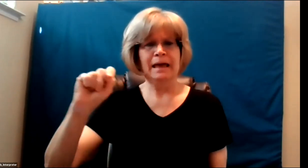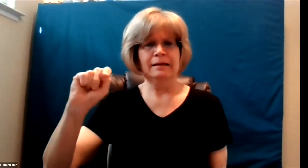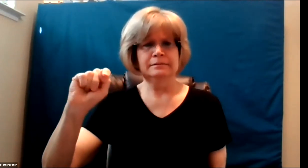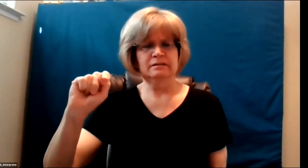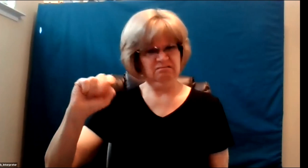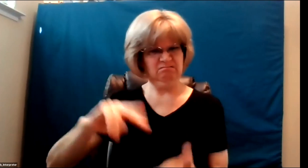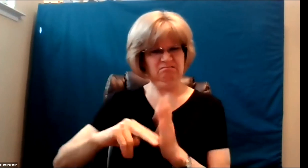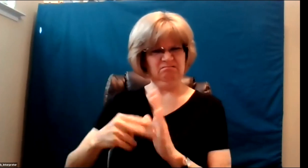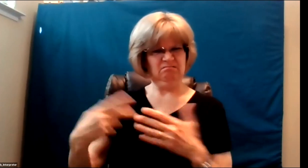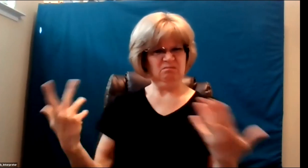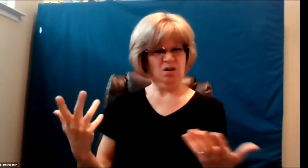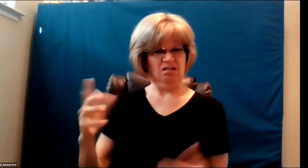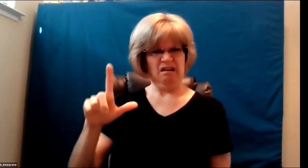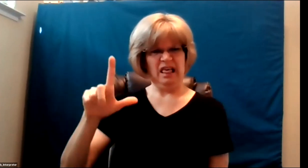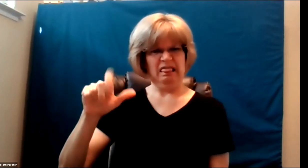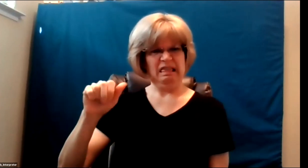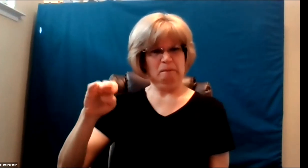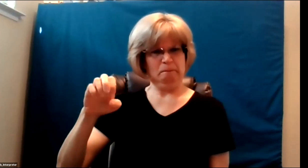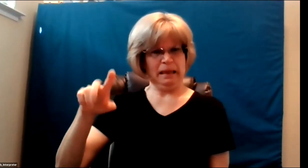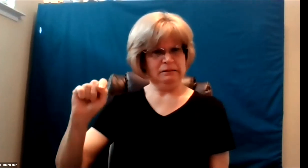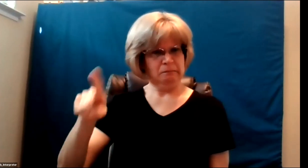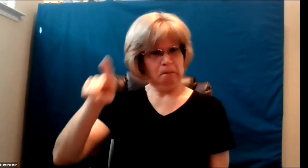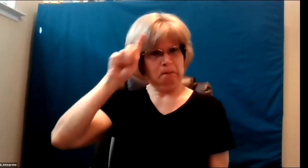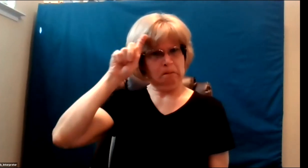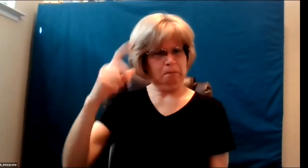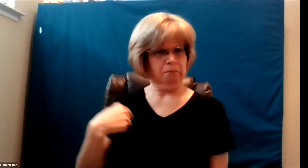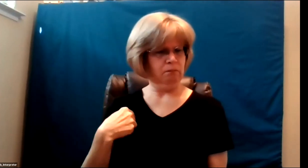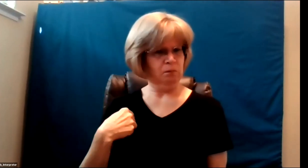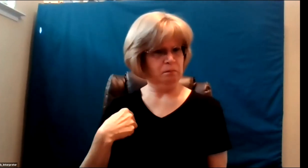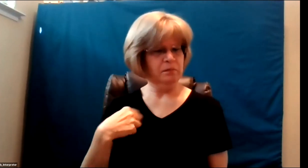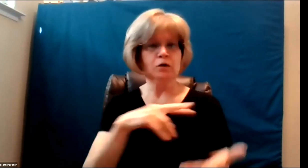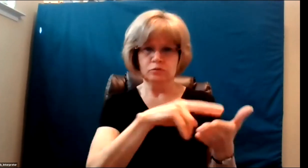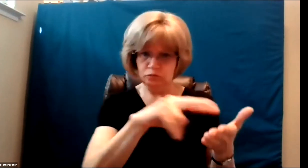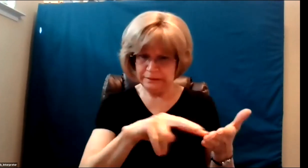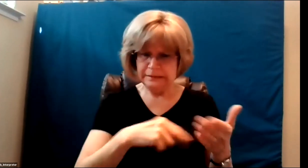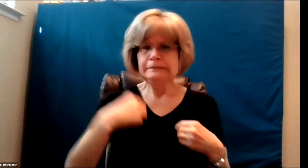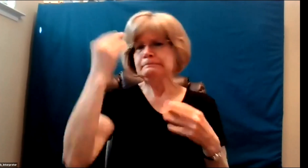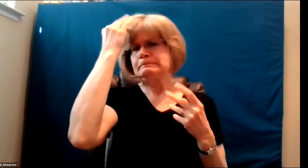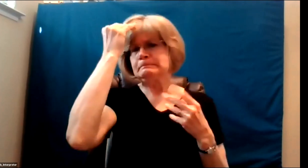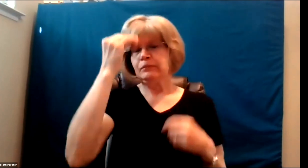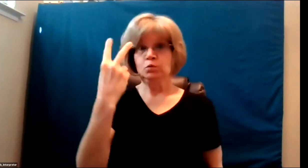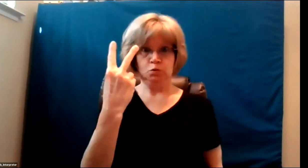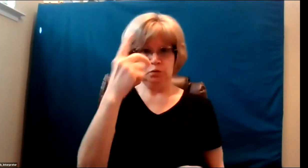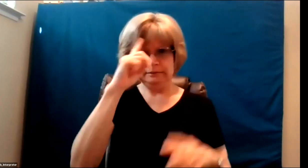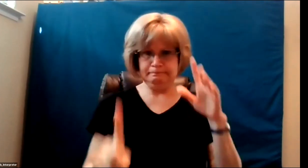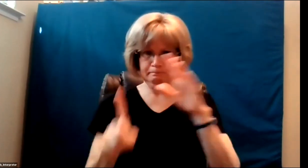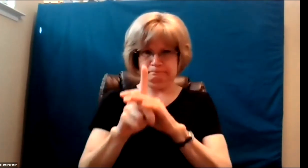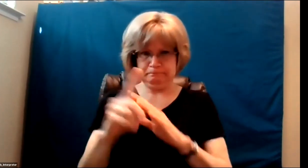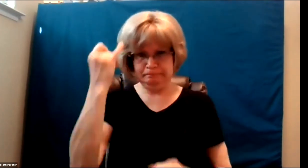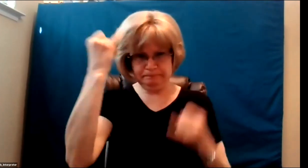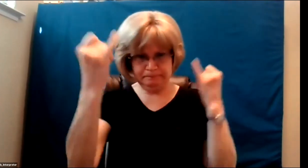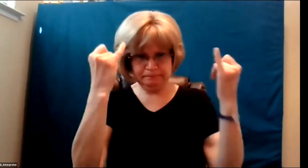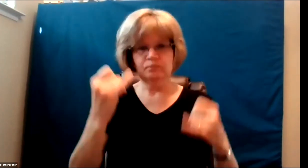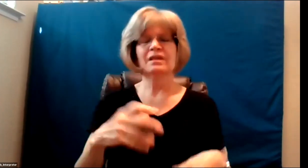What's a lament? As I was reading that scripture and I was thinking about it, two things came to mind. One, they also talk